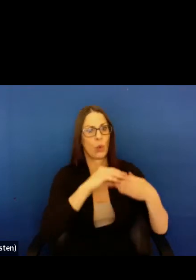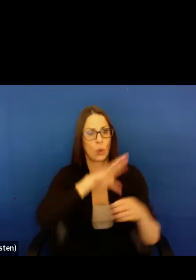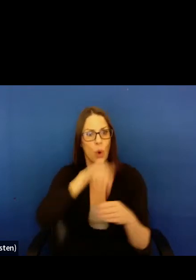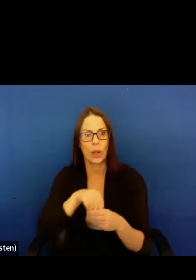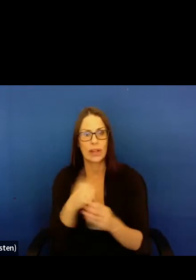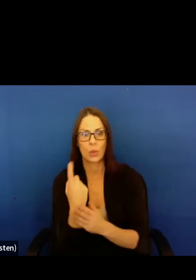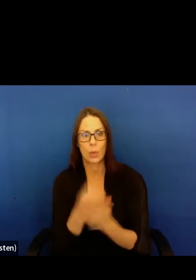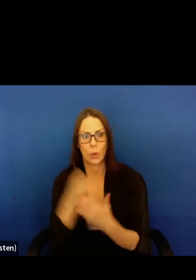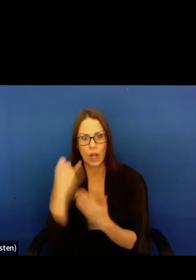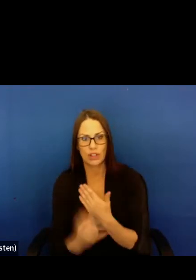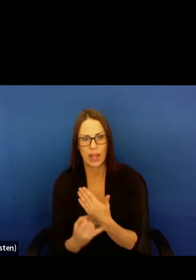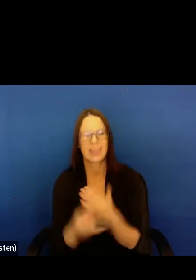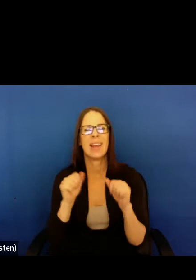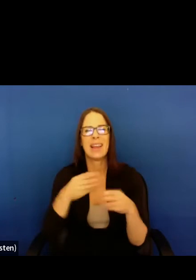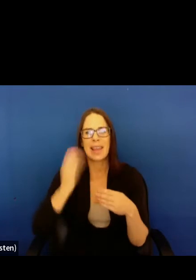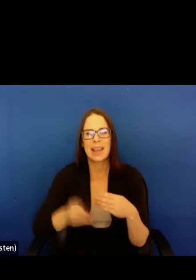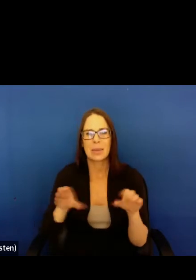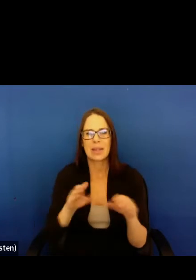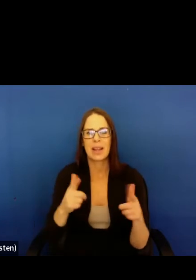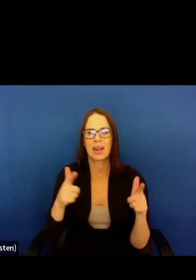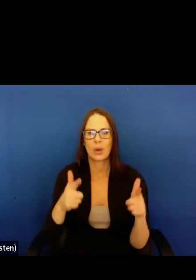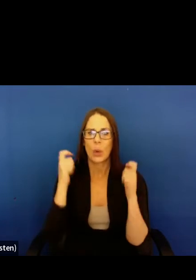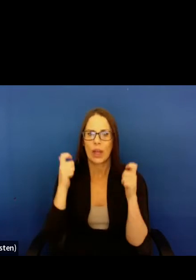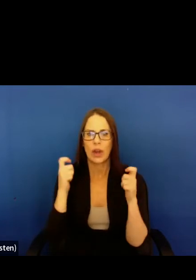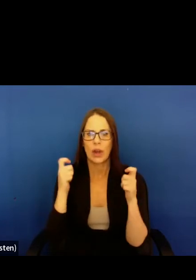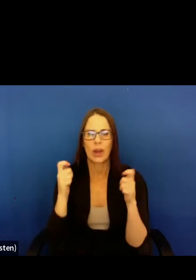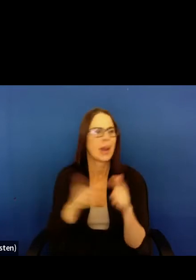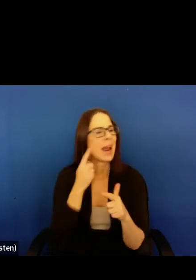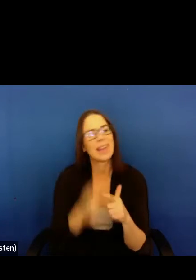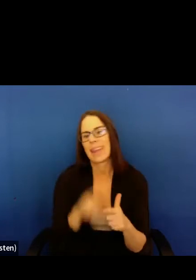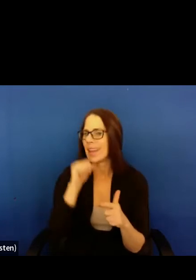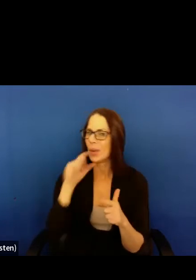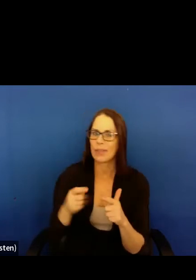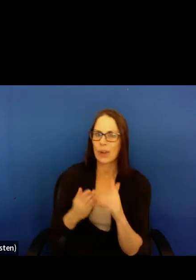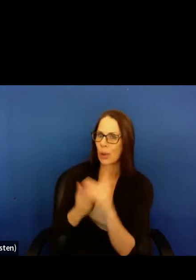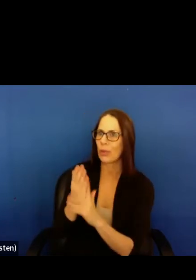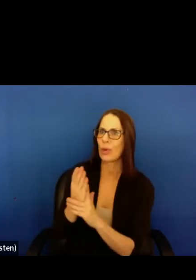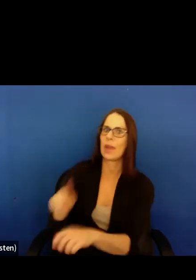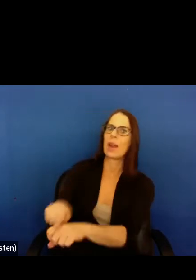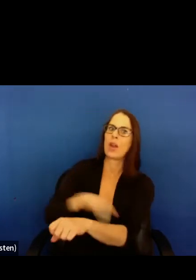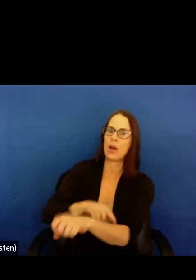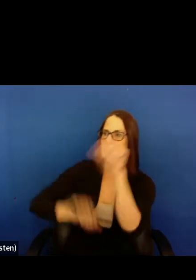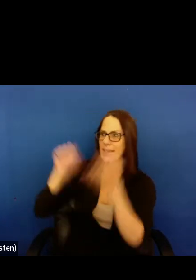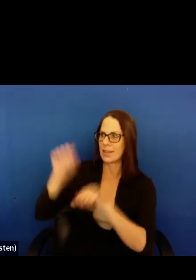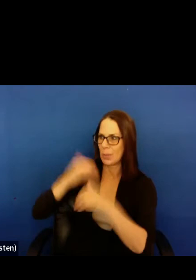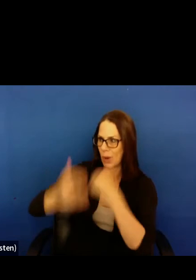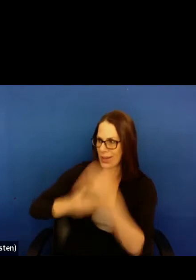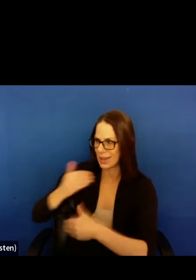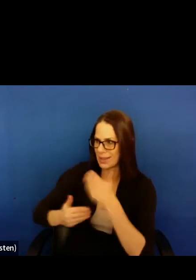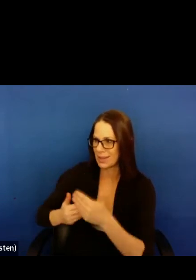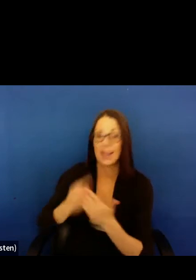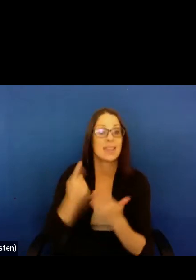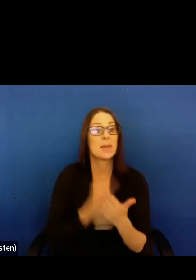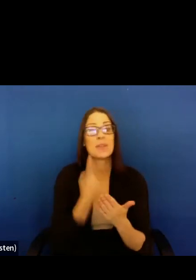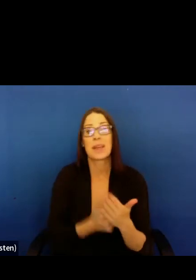up, they could be done quicker and they don't have to maybe go through the longer assessment process, because we just kind of, they made a lot of sense to do and we